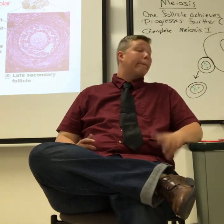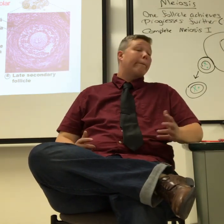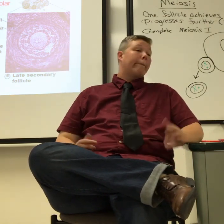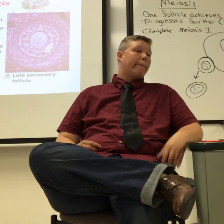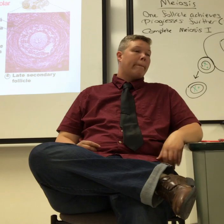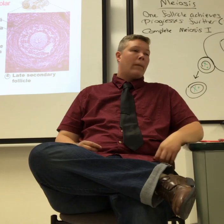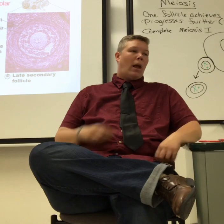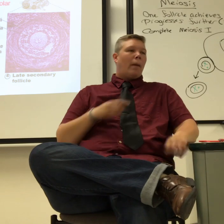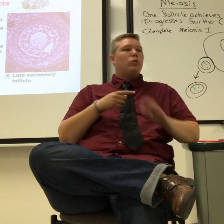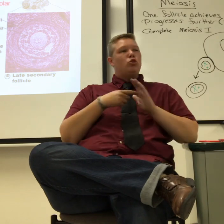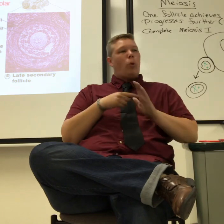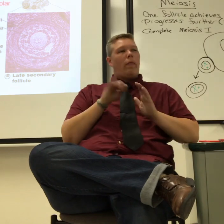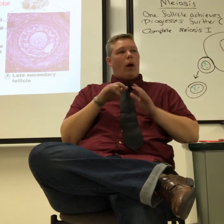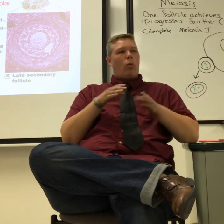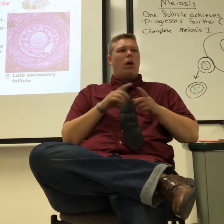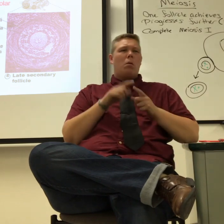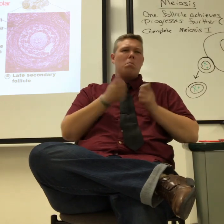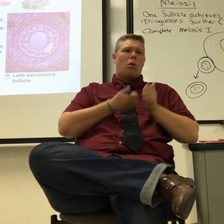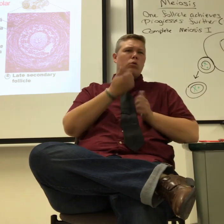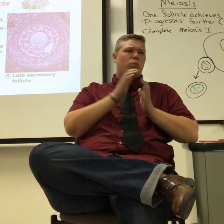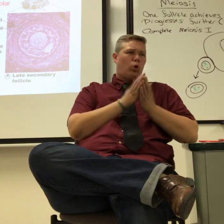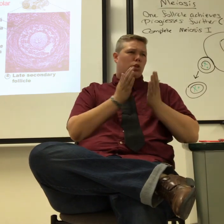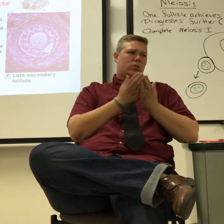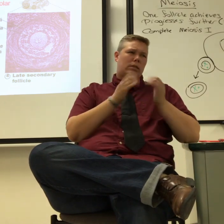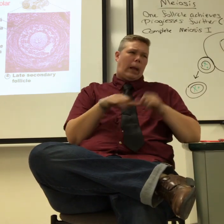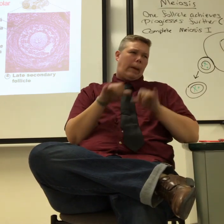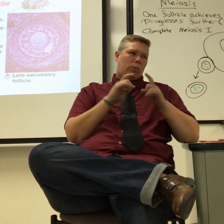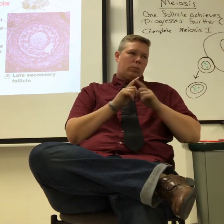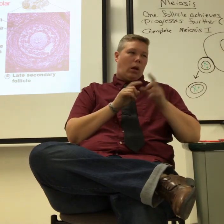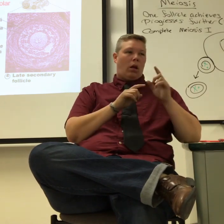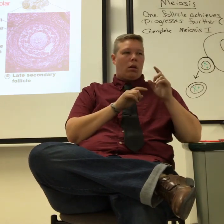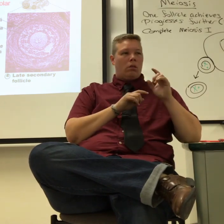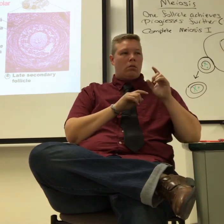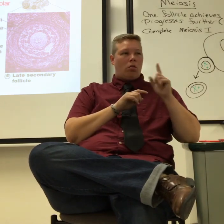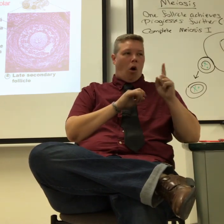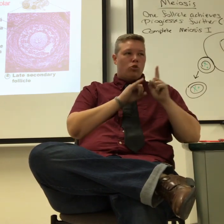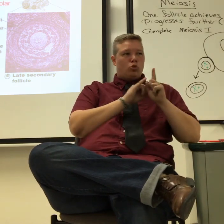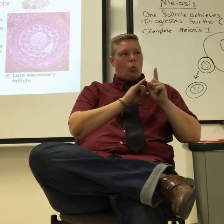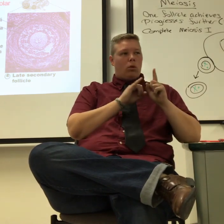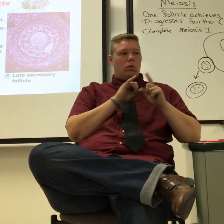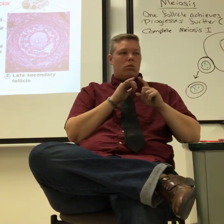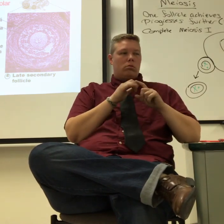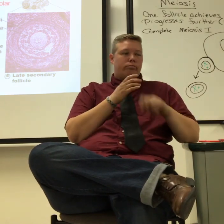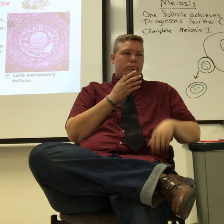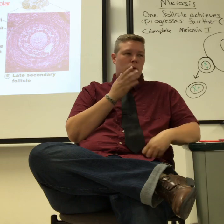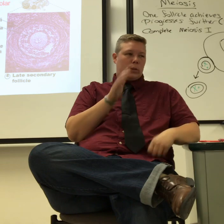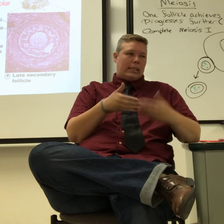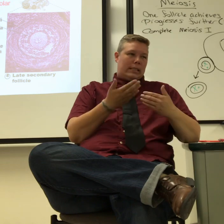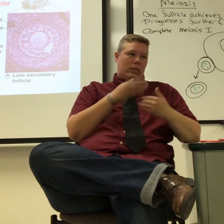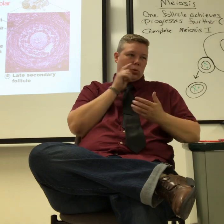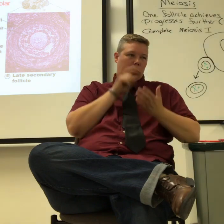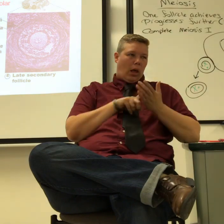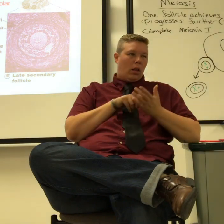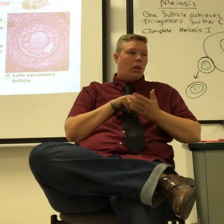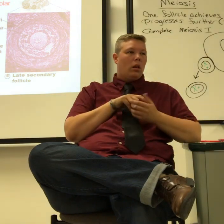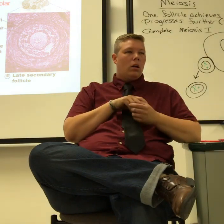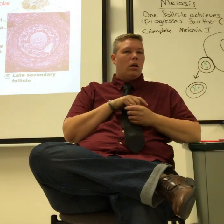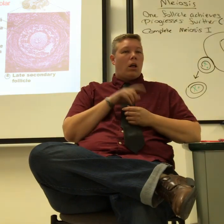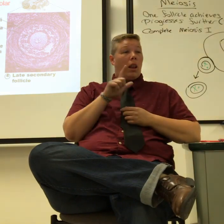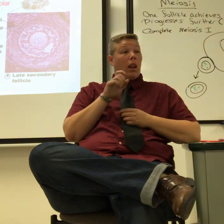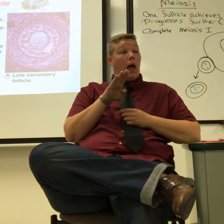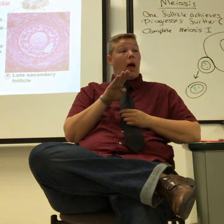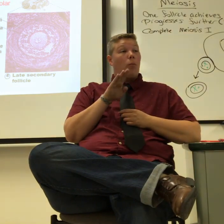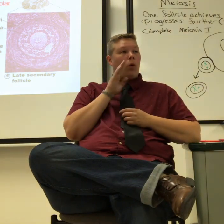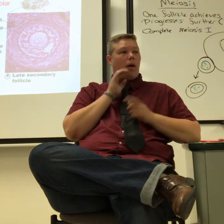I illustrated that way. Most books illustrate it that way, long, short chromosomes. And in our lab, we have long chromosomes, short chromosomes. When we use